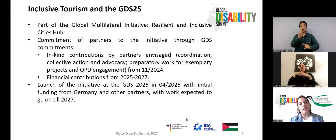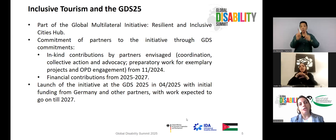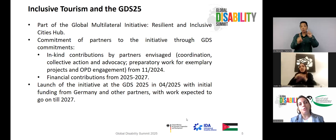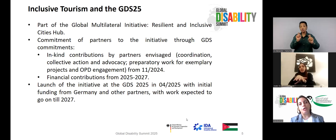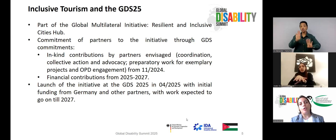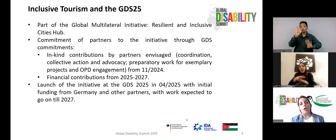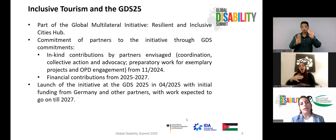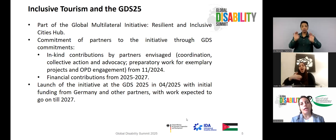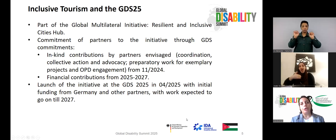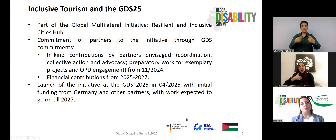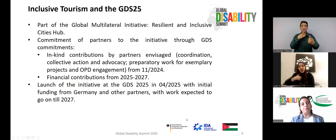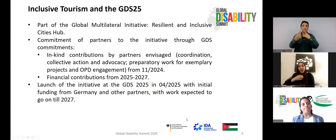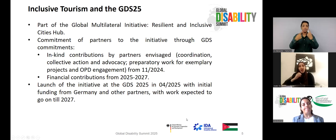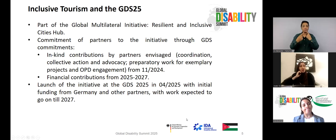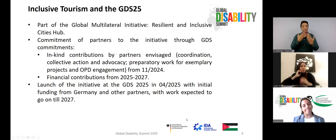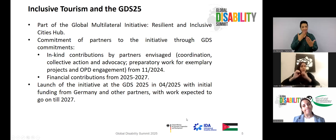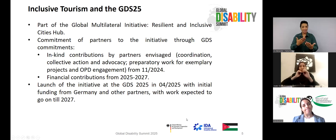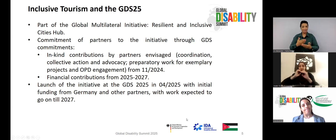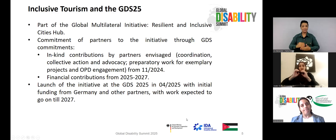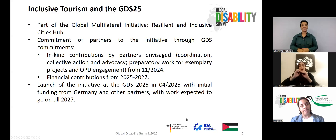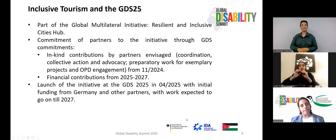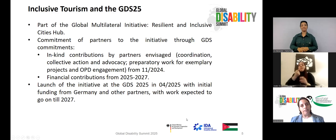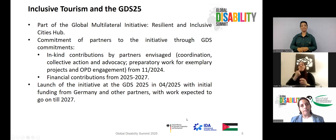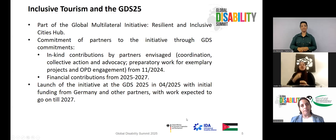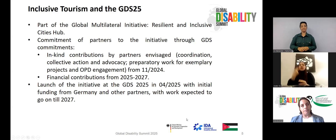session as we go along. Thank you.